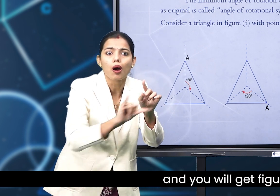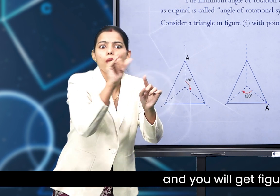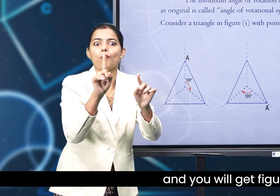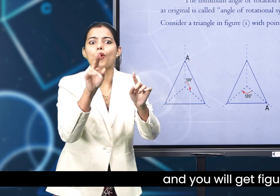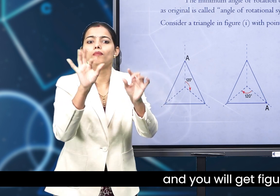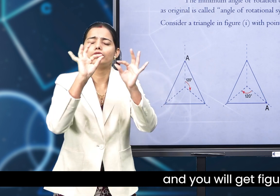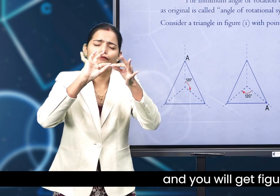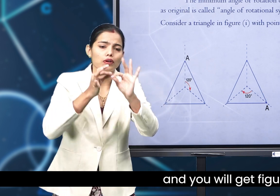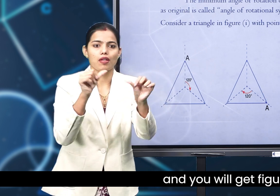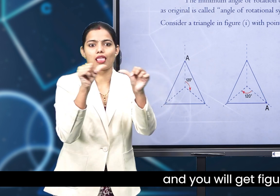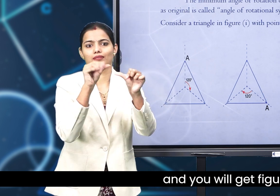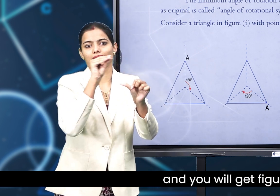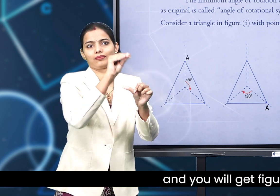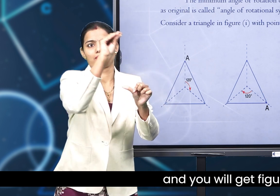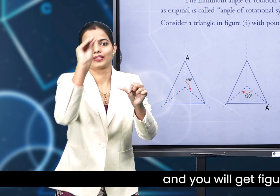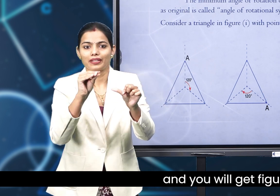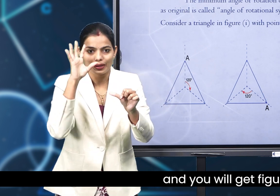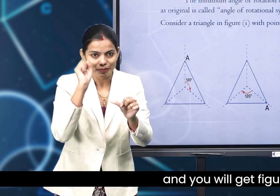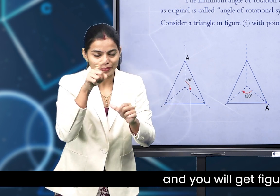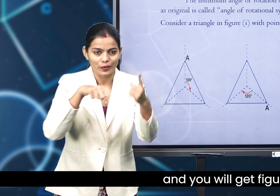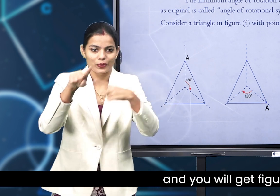And you will get figure 3.